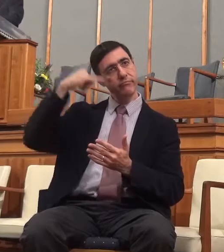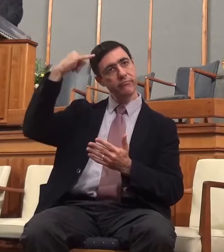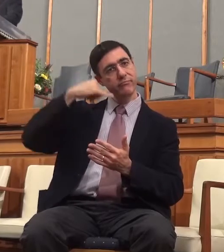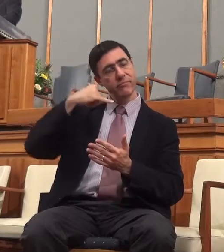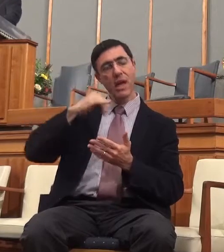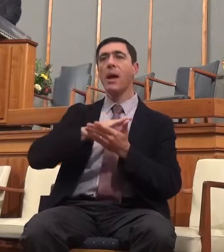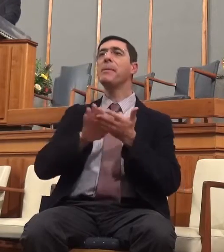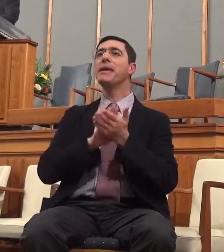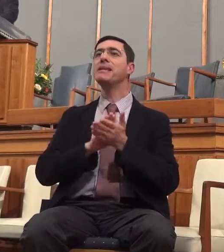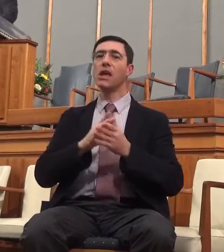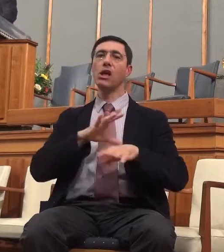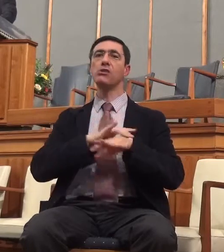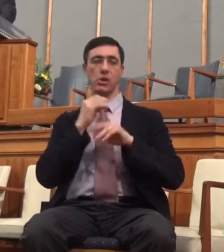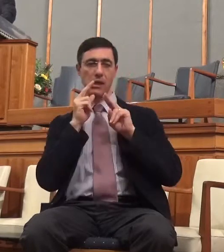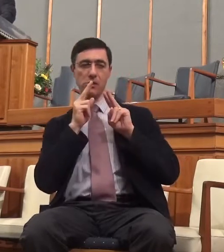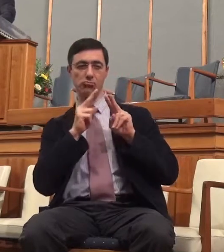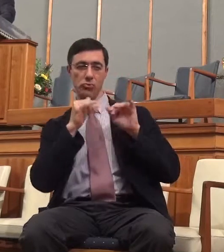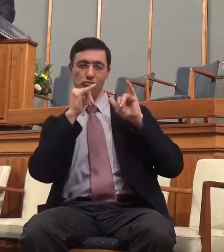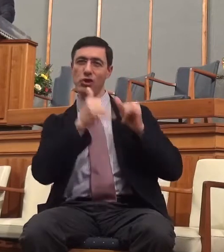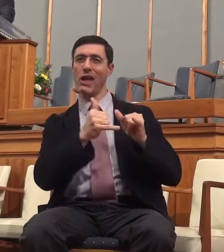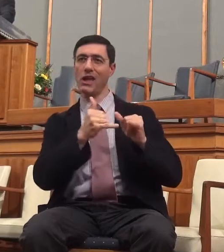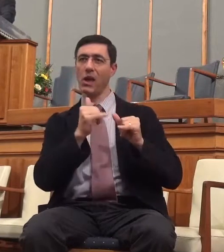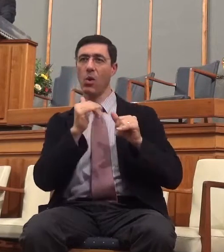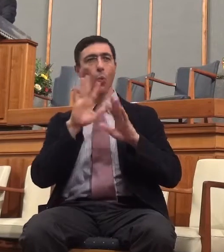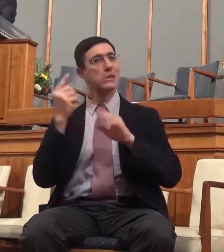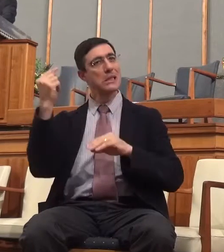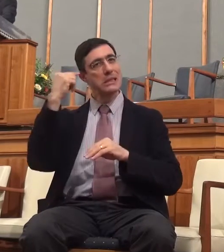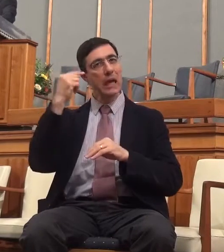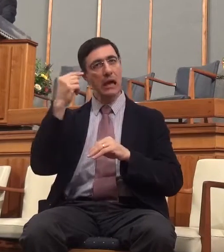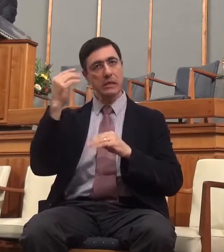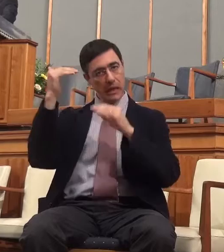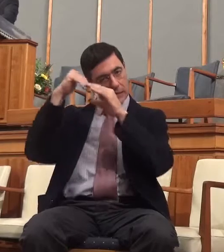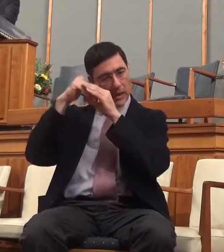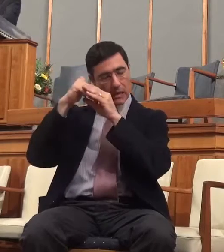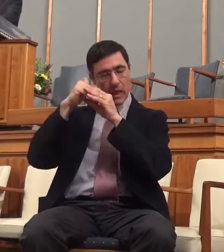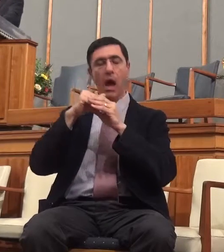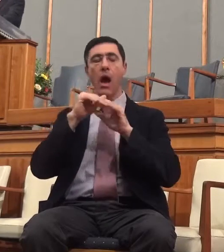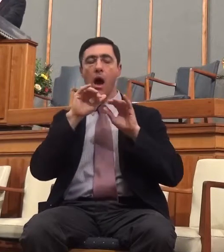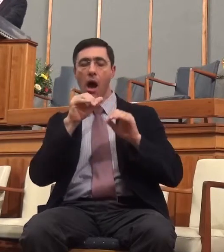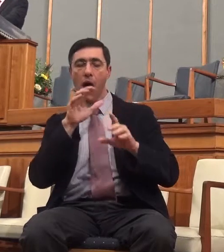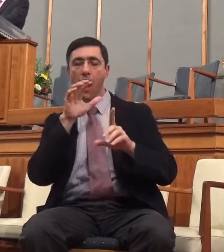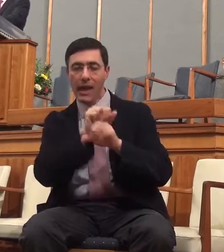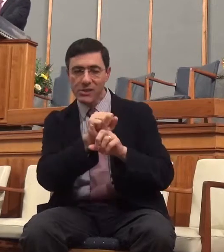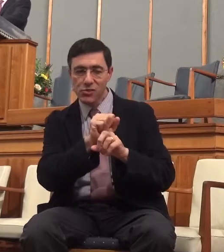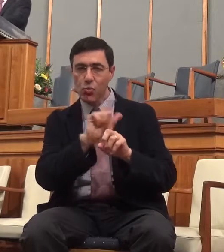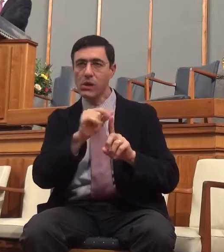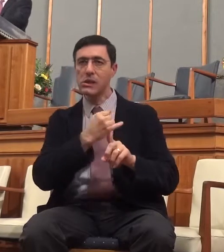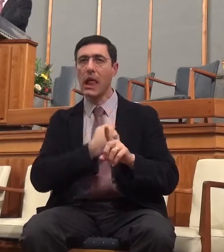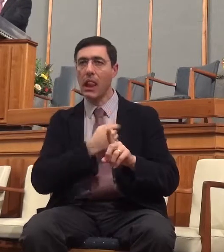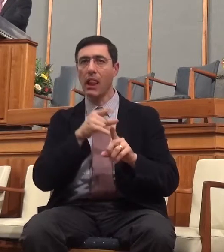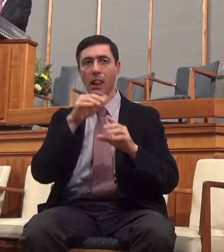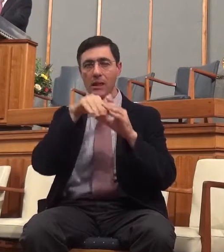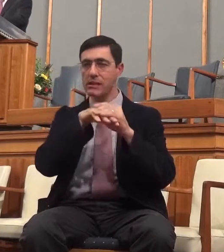looked at and examined and found. Faith is like that. You are, these instruments